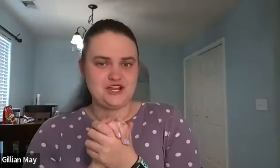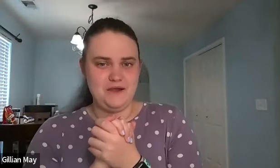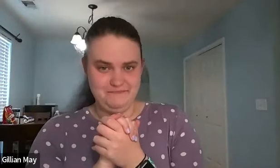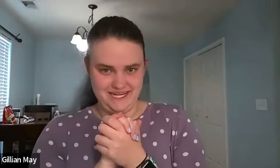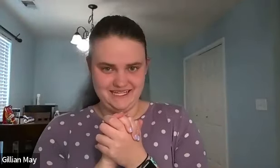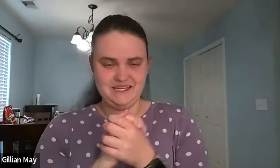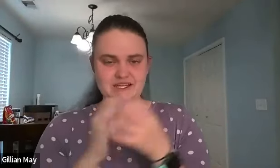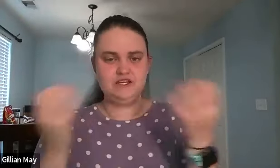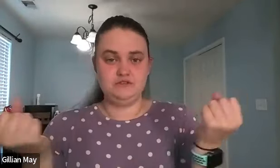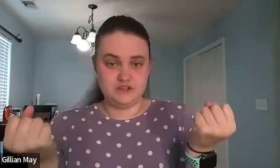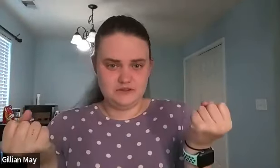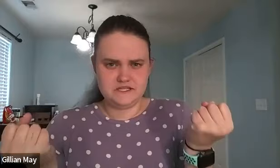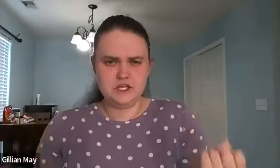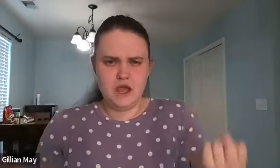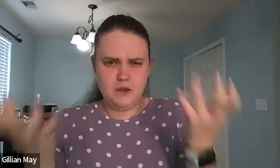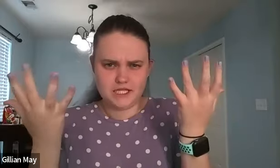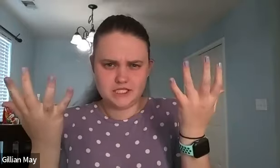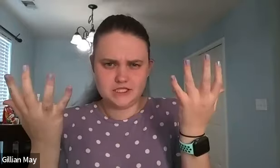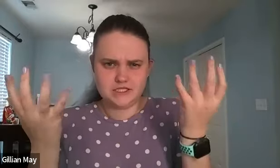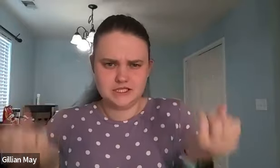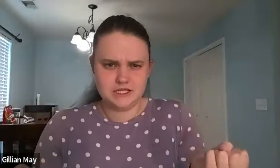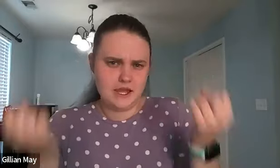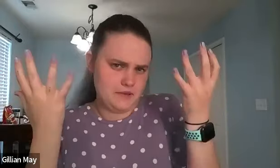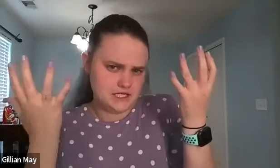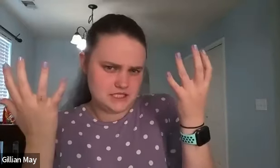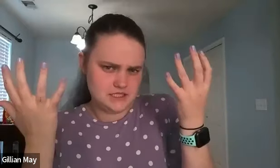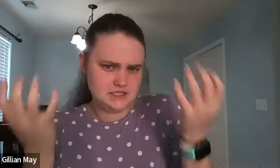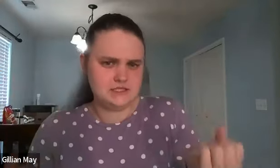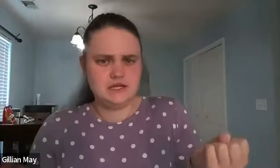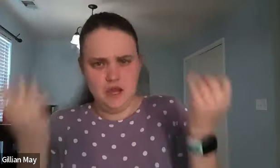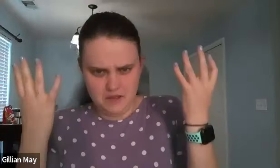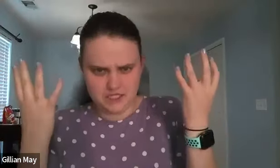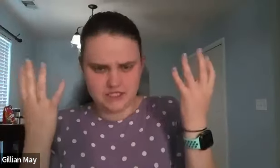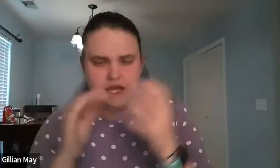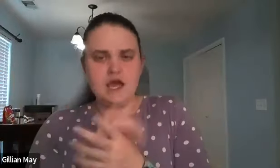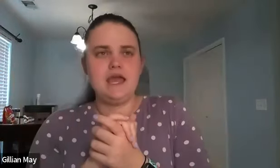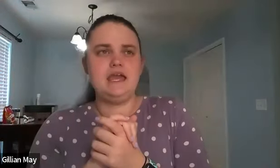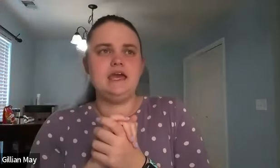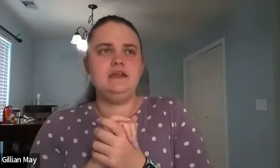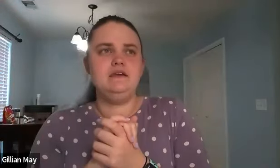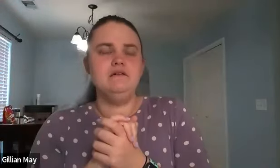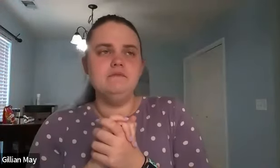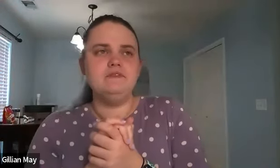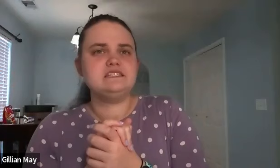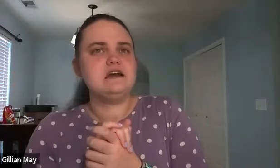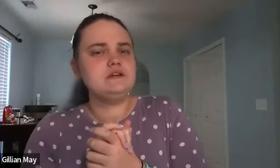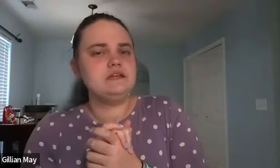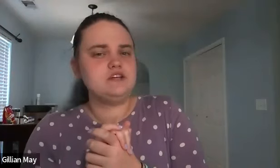how many, you start with a fist and you go, how much? How much? How much? And that's not really